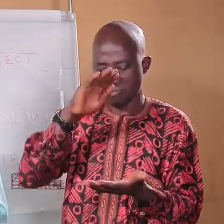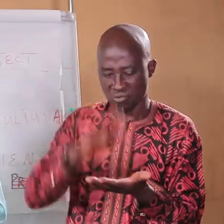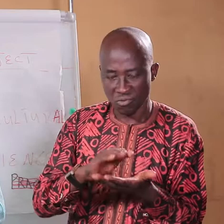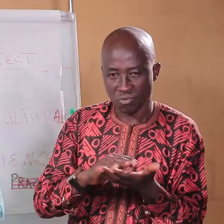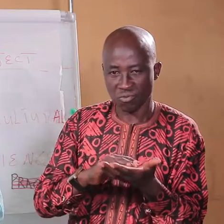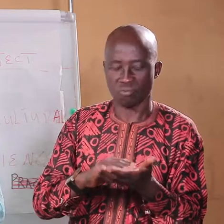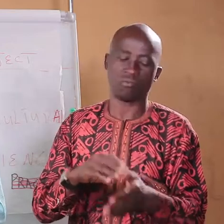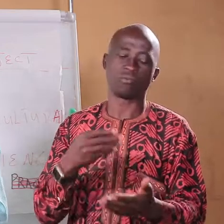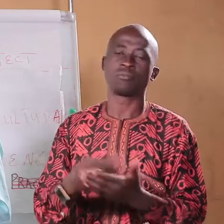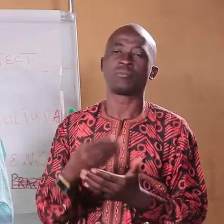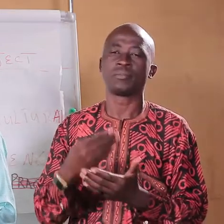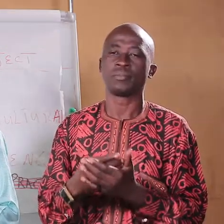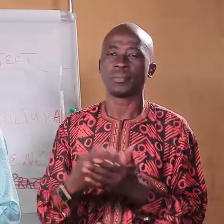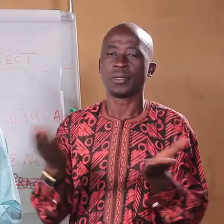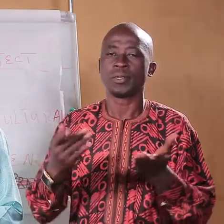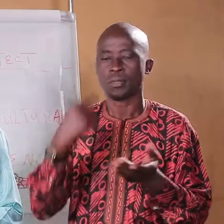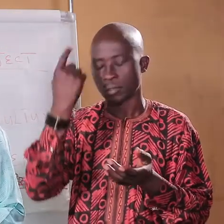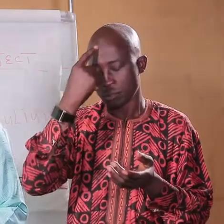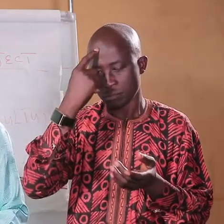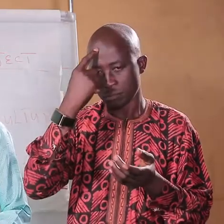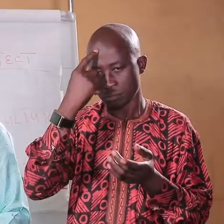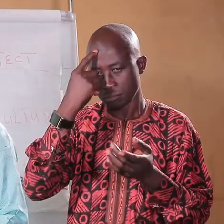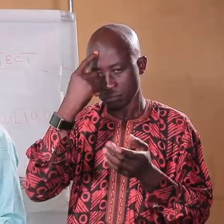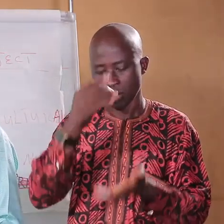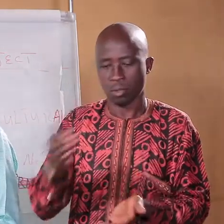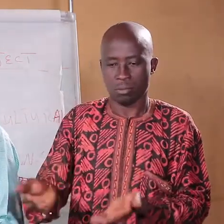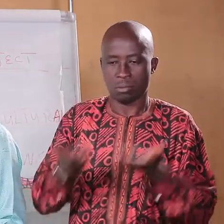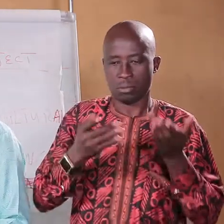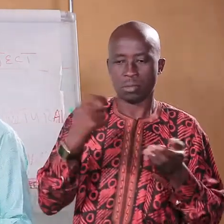rate. Here, the government bears the burden.